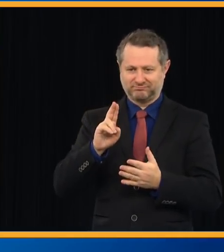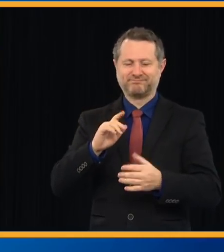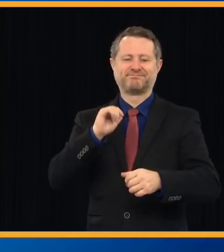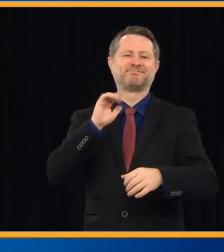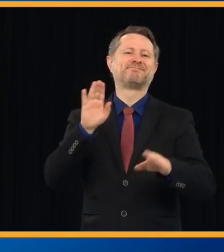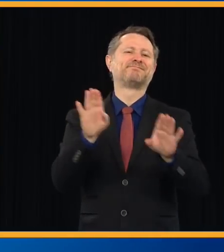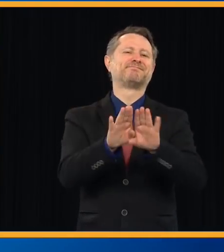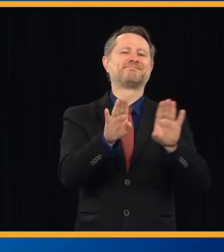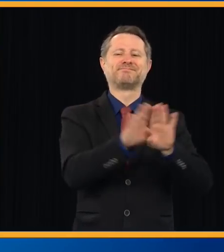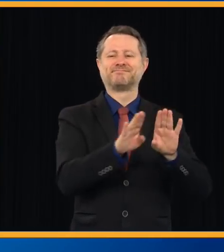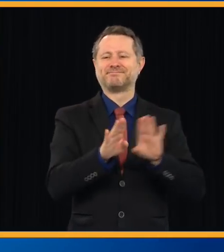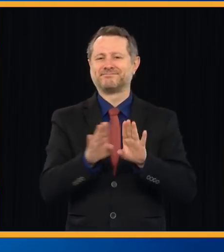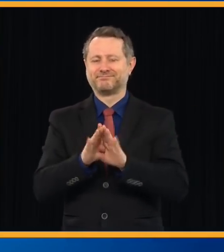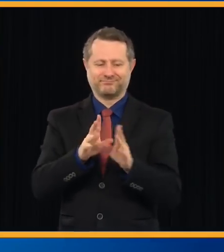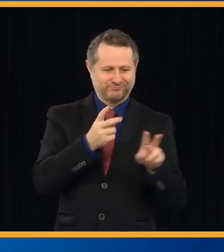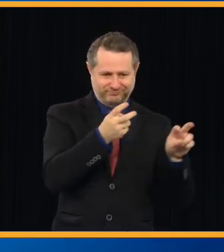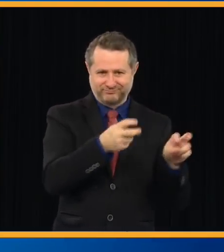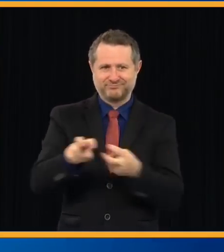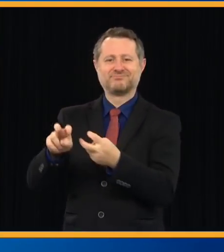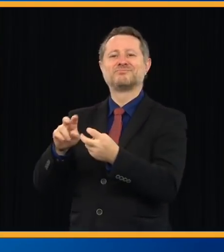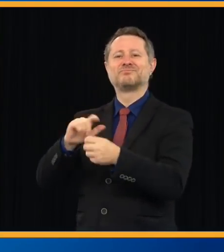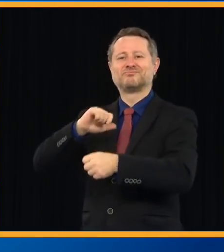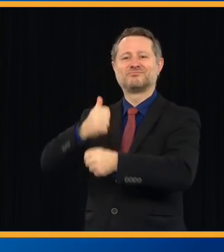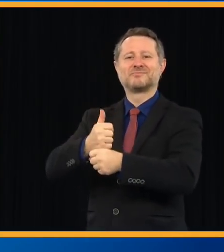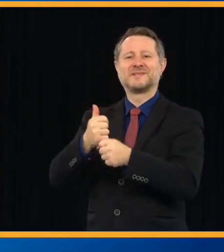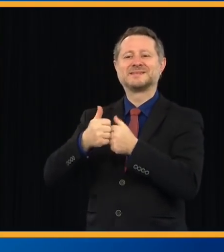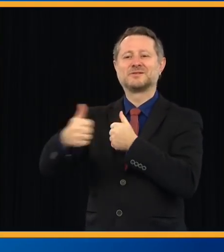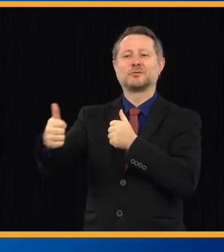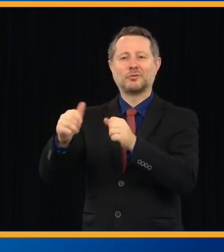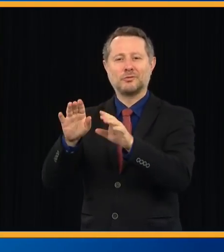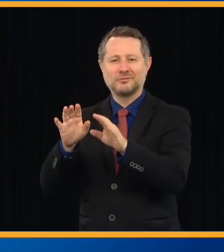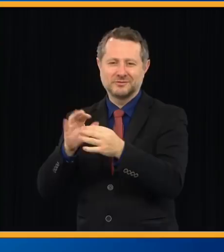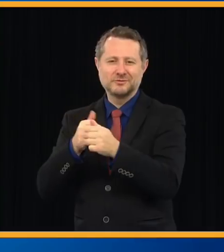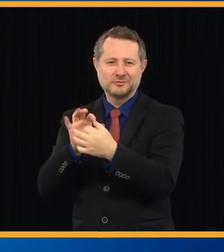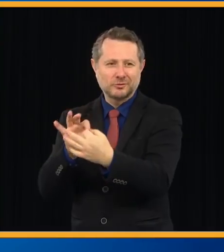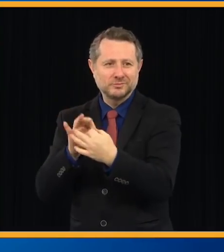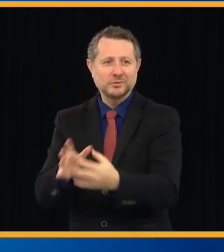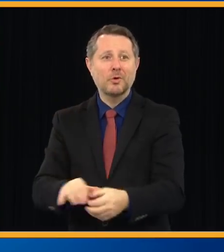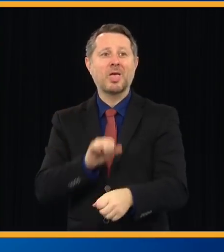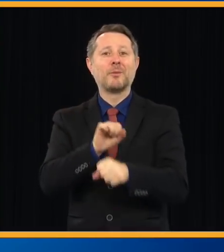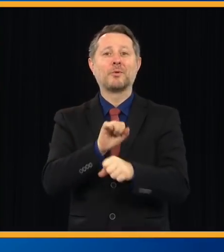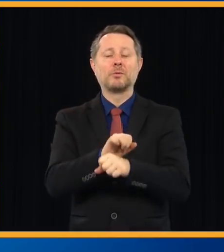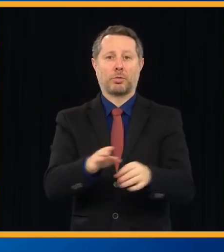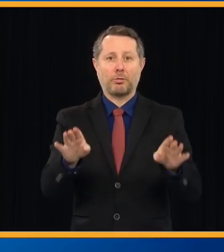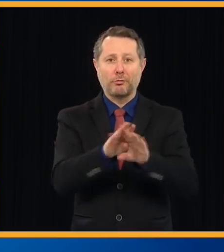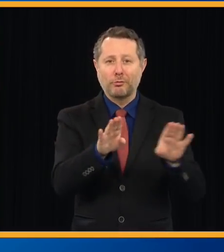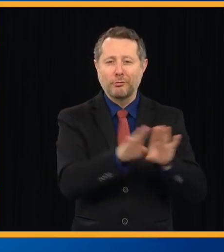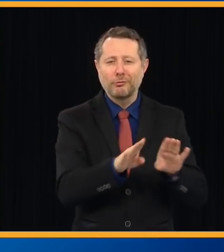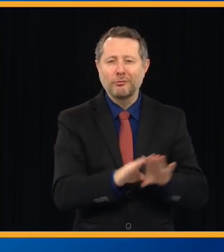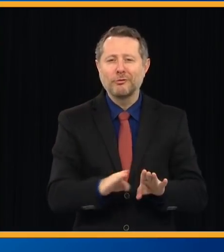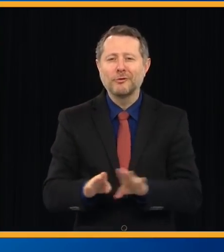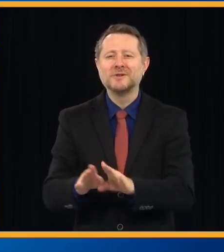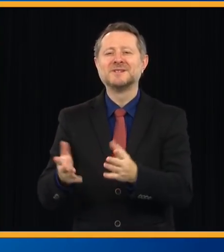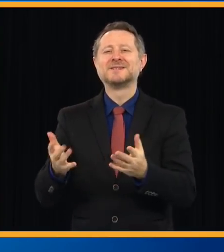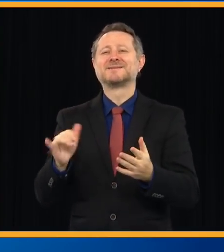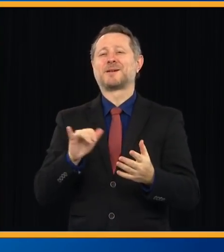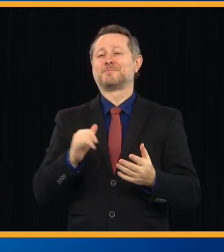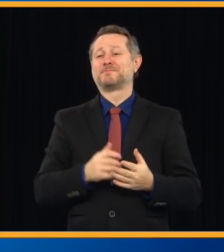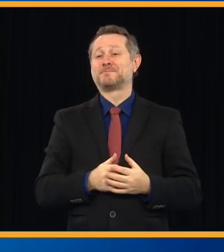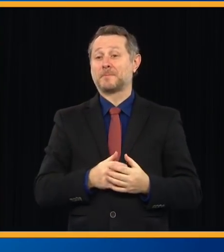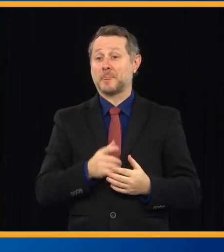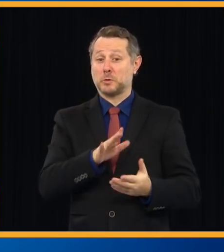learning. Campuses were closed unless a student really needed housing on the campus. Schools, obviously,